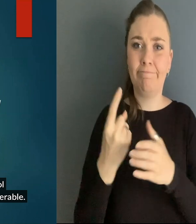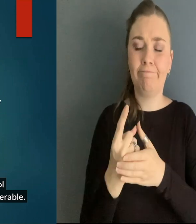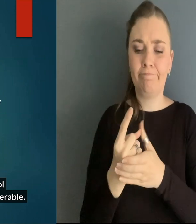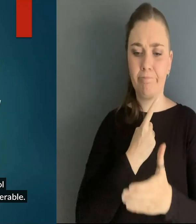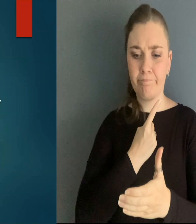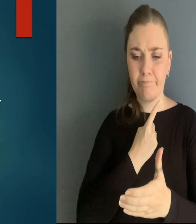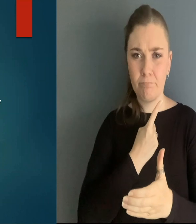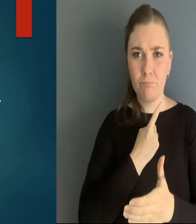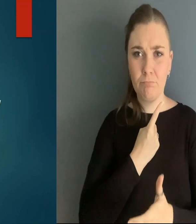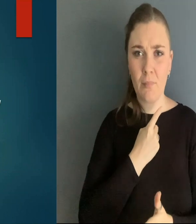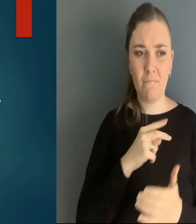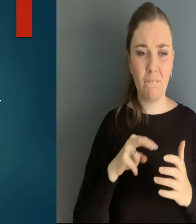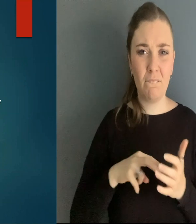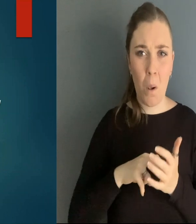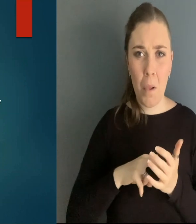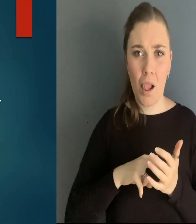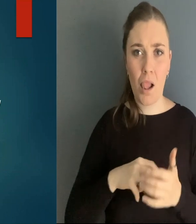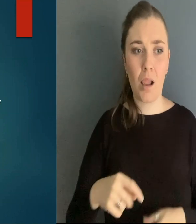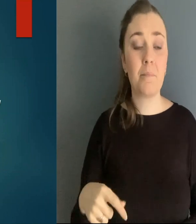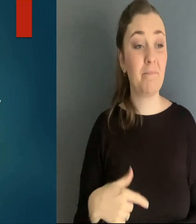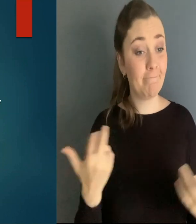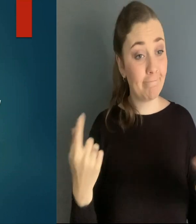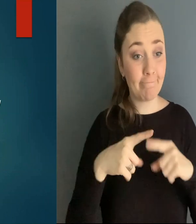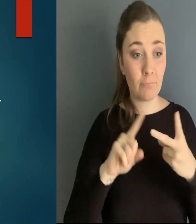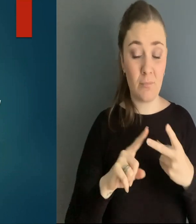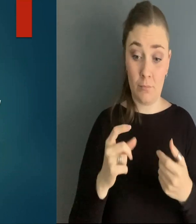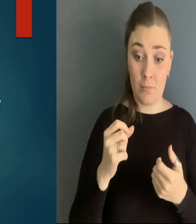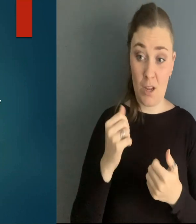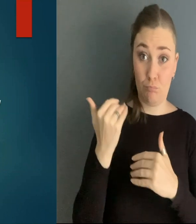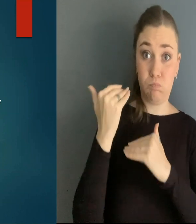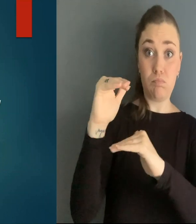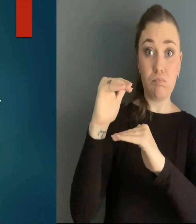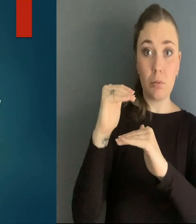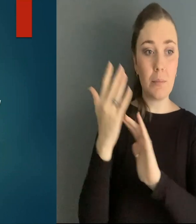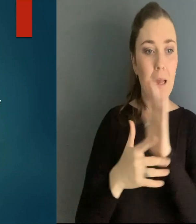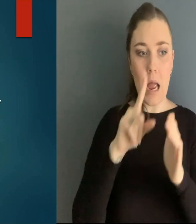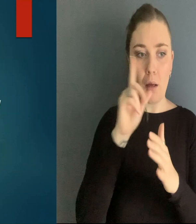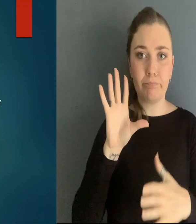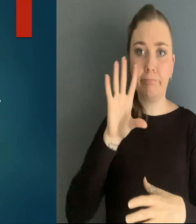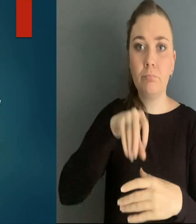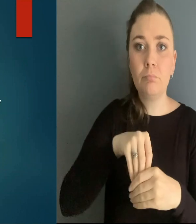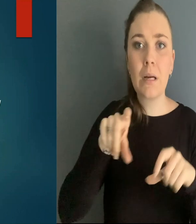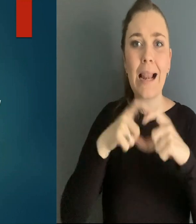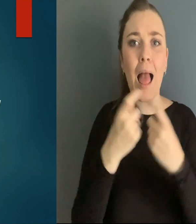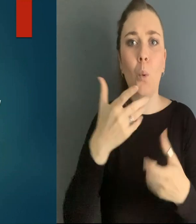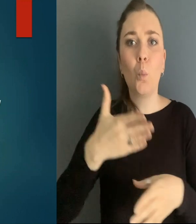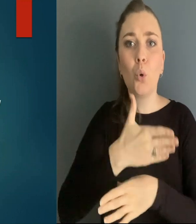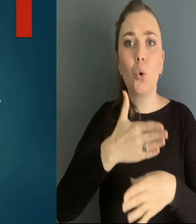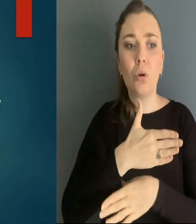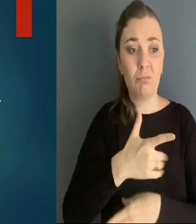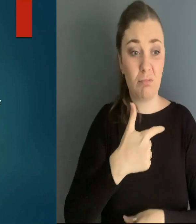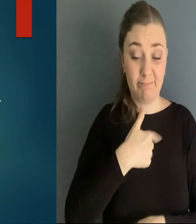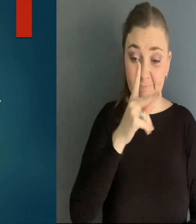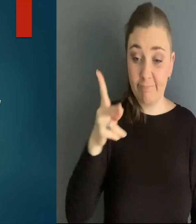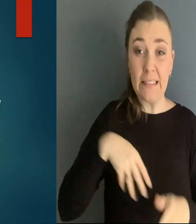and vulnerable furthermore this restriction prevented me from participating in class work i was